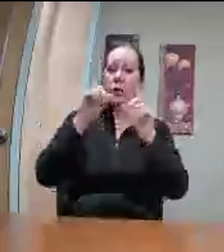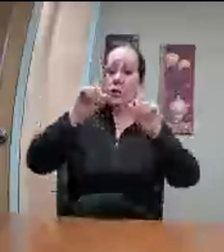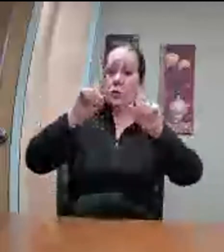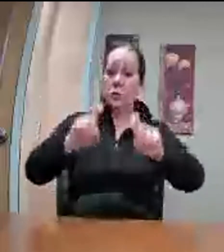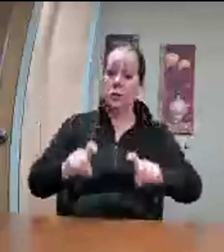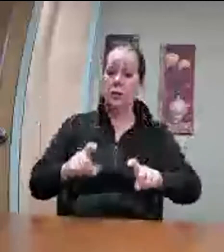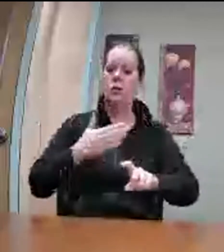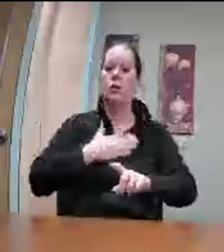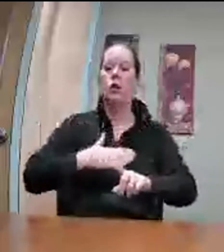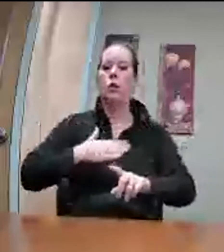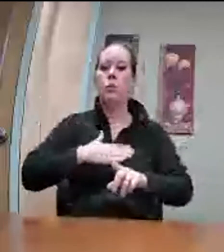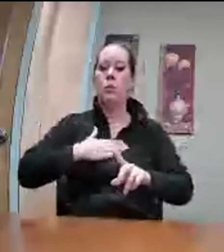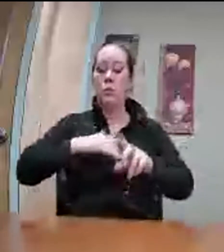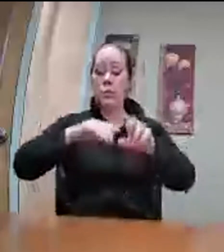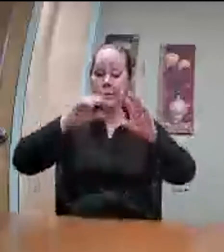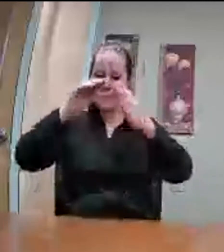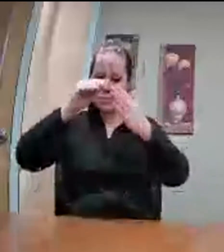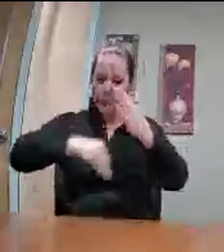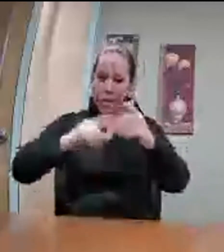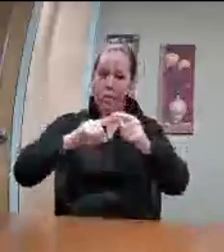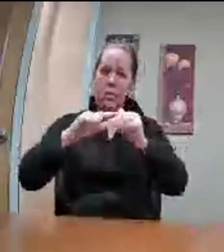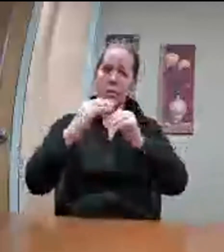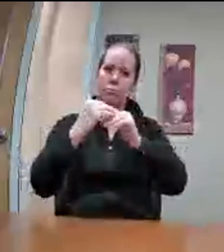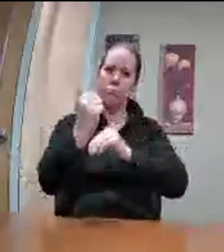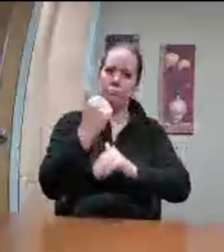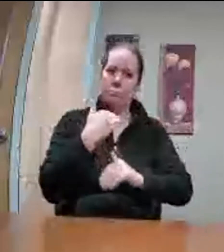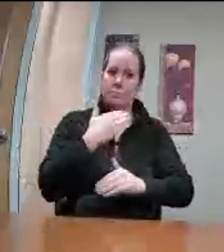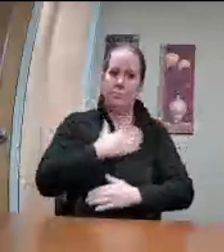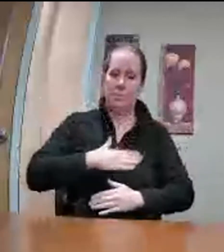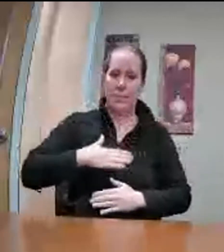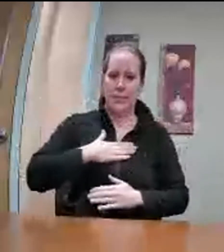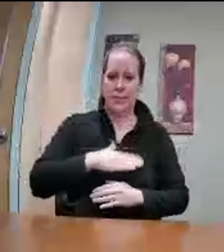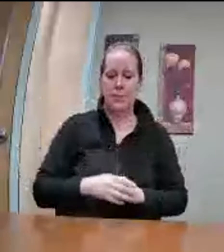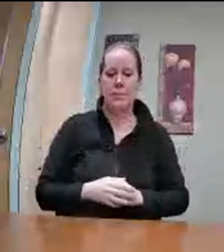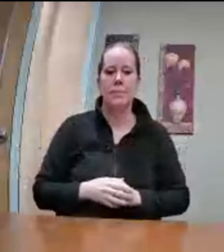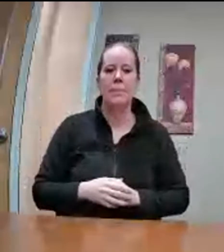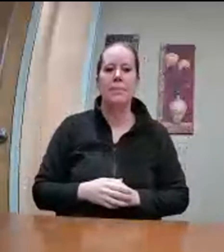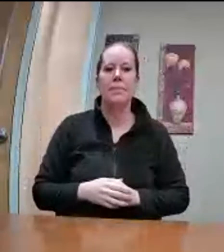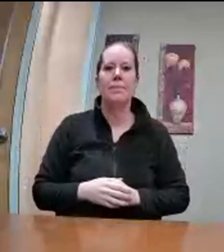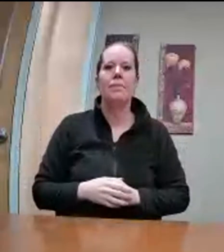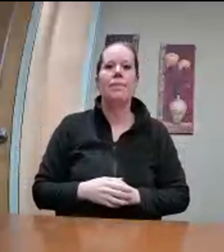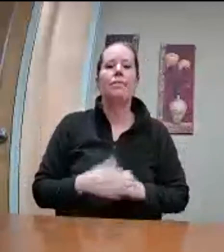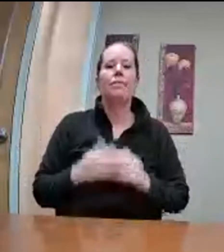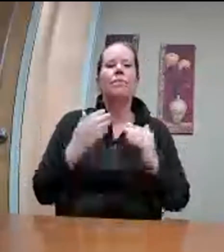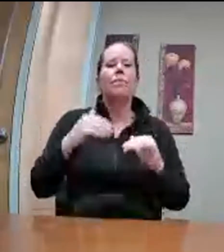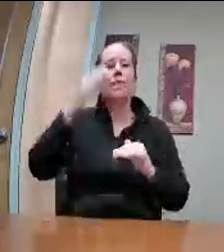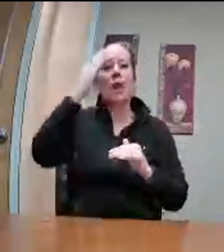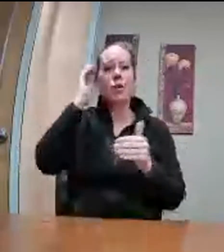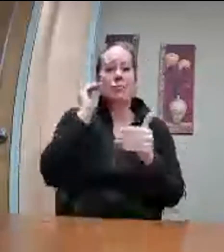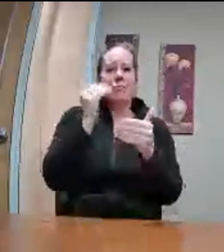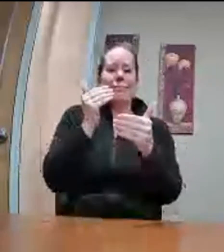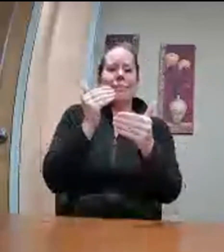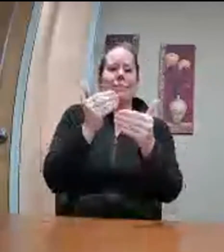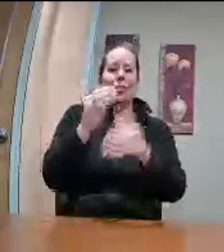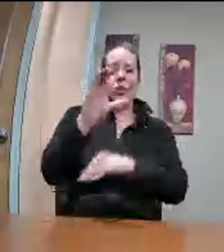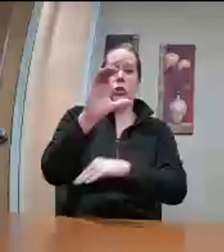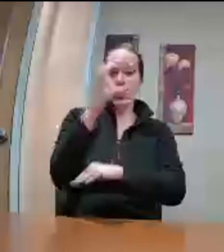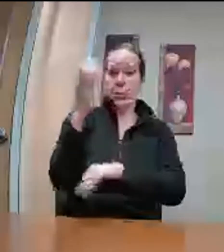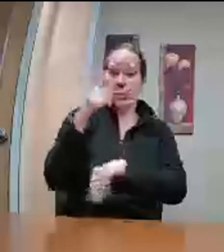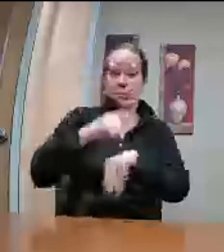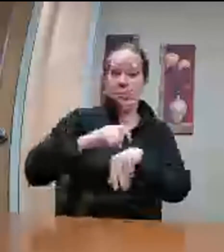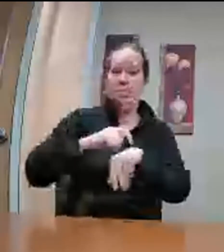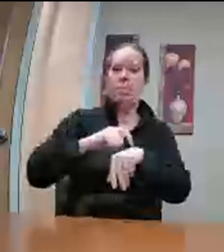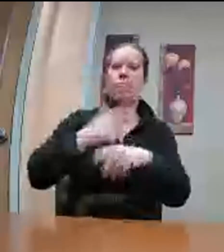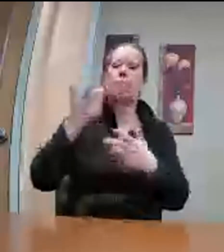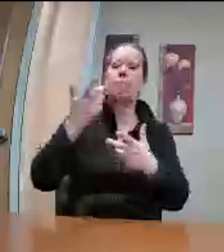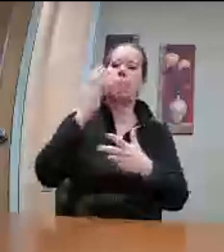that you take the time to complete it and return it to us. I know that families are thinking about making Christmas plans, so I just